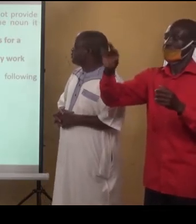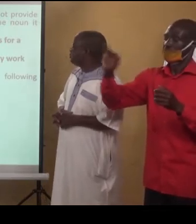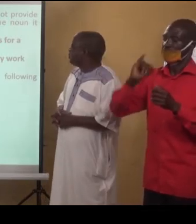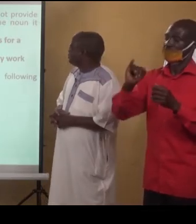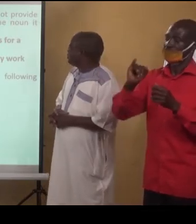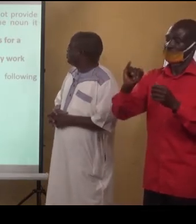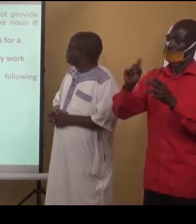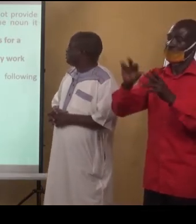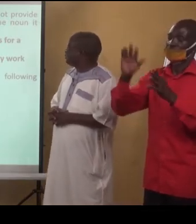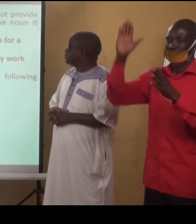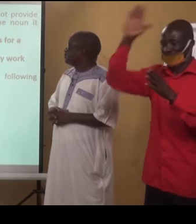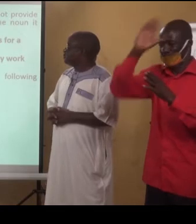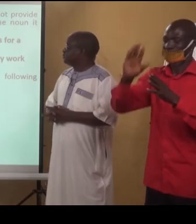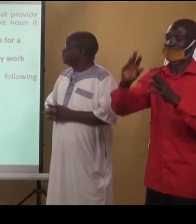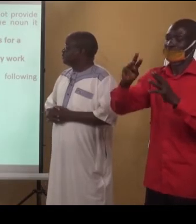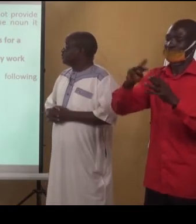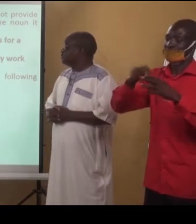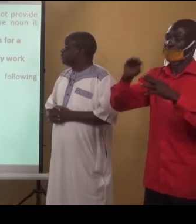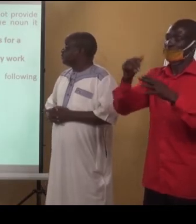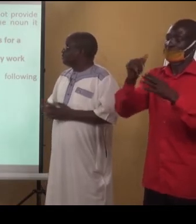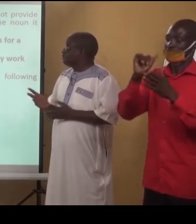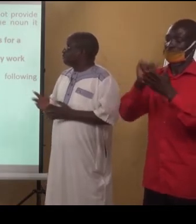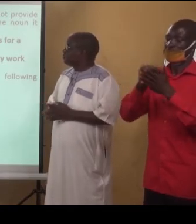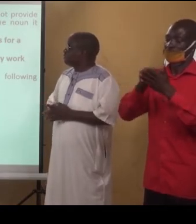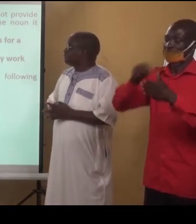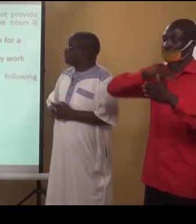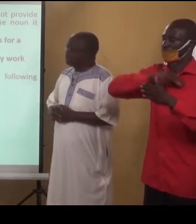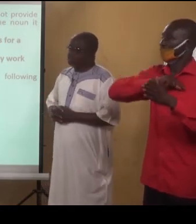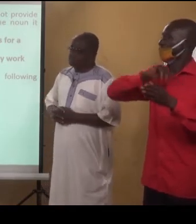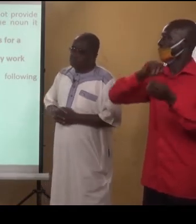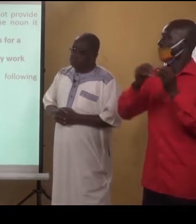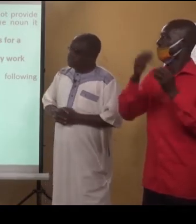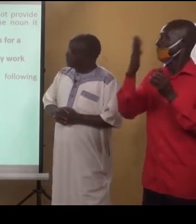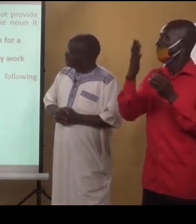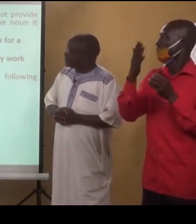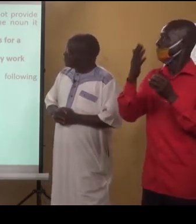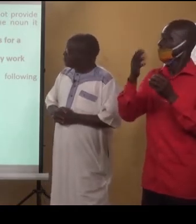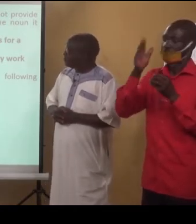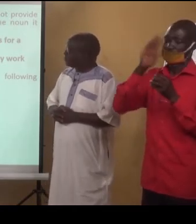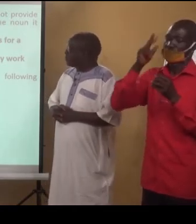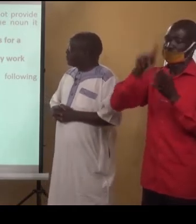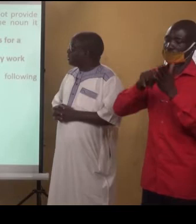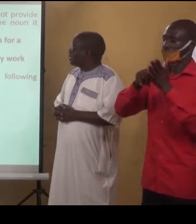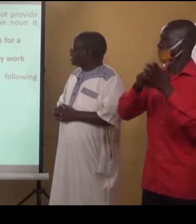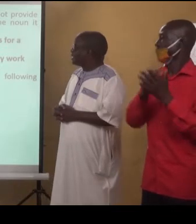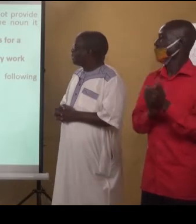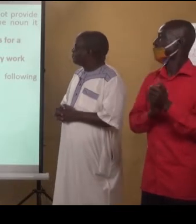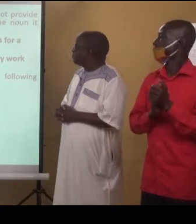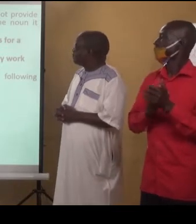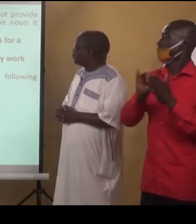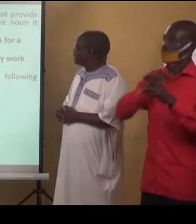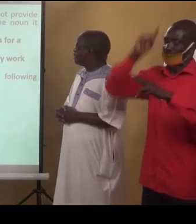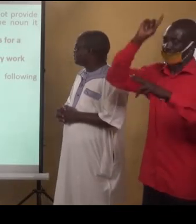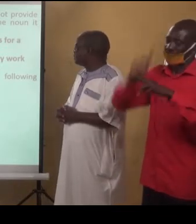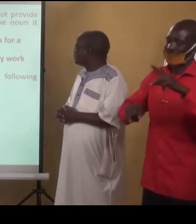extra information about the noun it qualifies. Number five will show you this. I can't